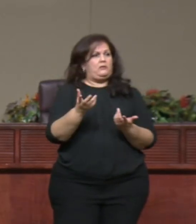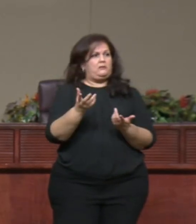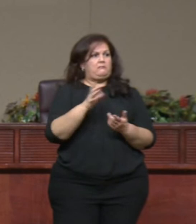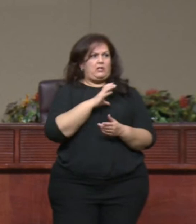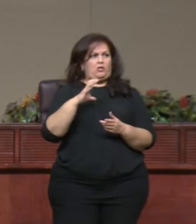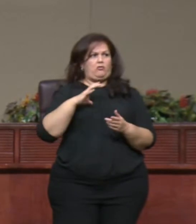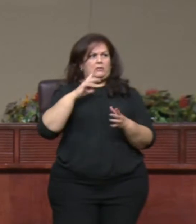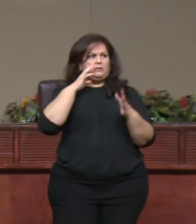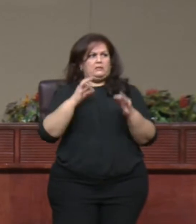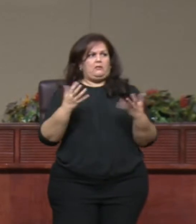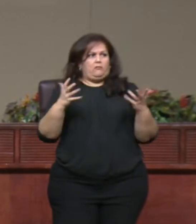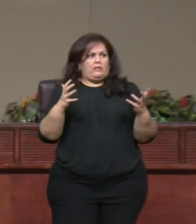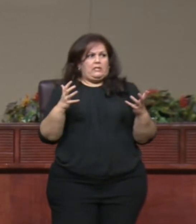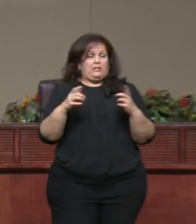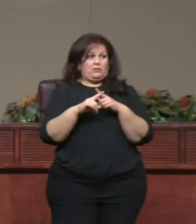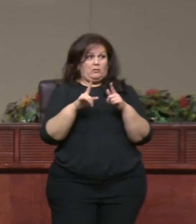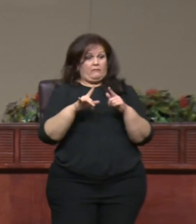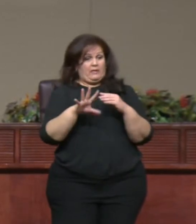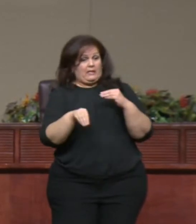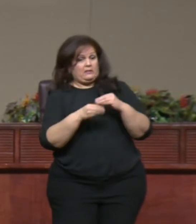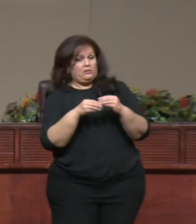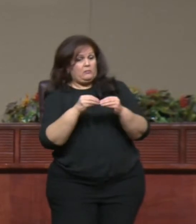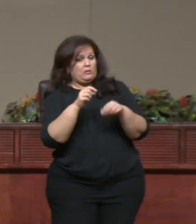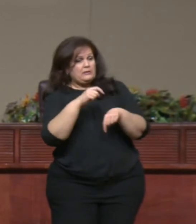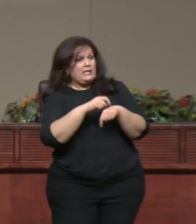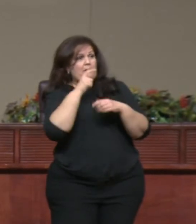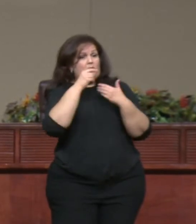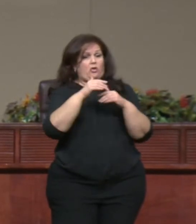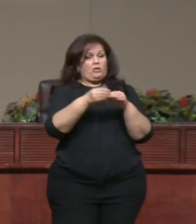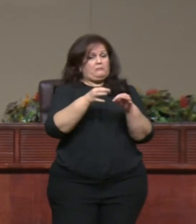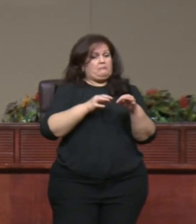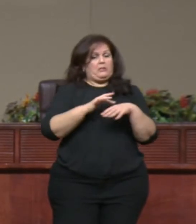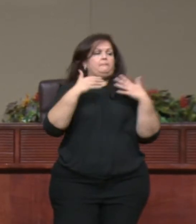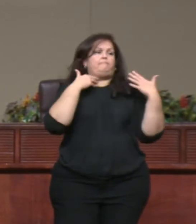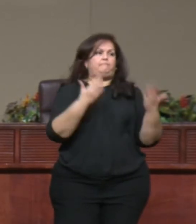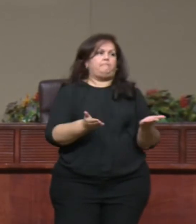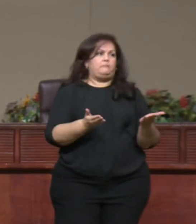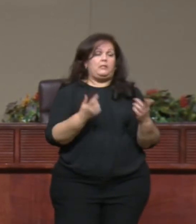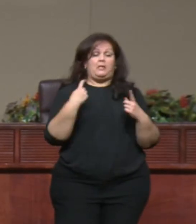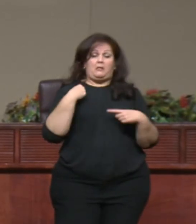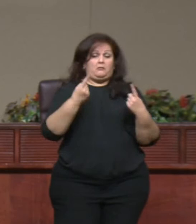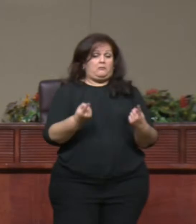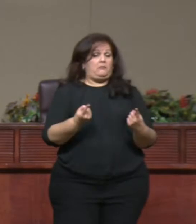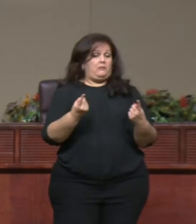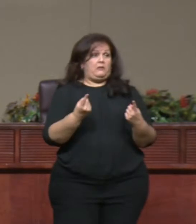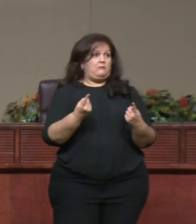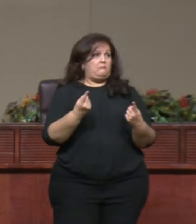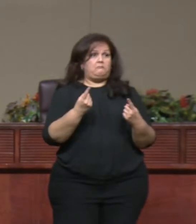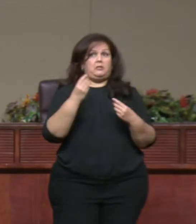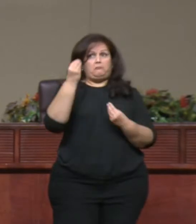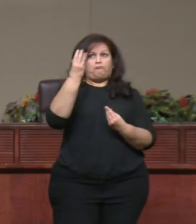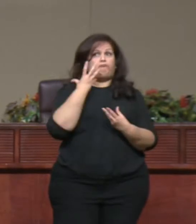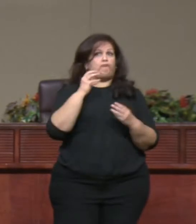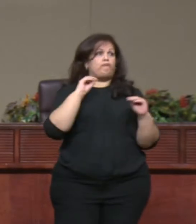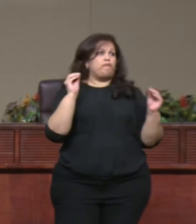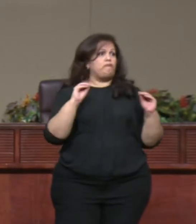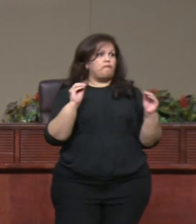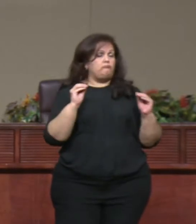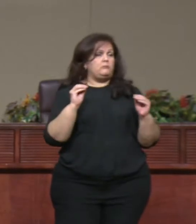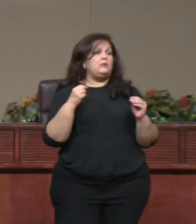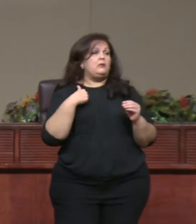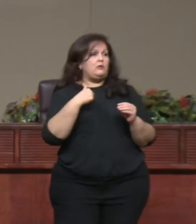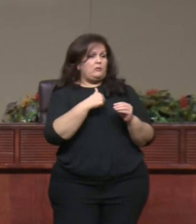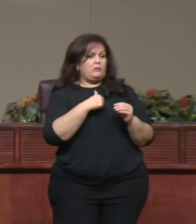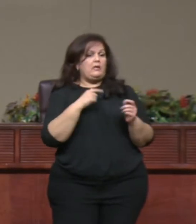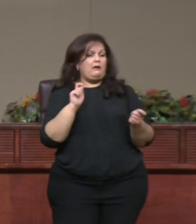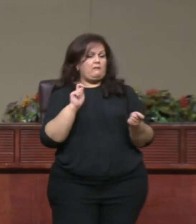Congress. I don't know if that will be extended or limited or earlier. So far, we have not received any indication. We have